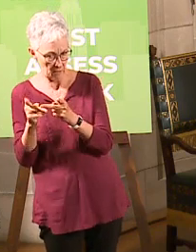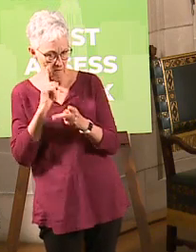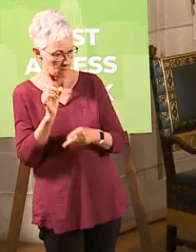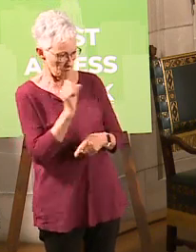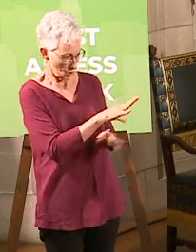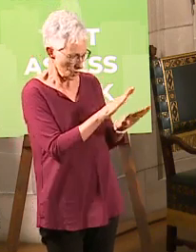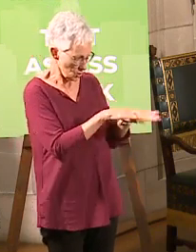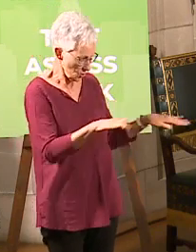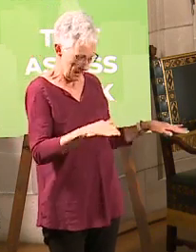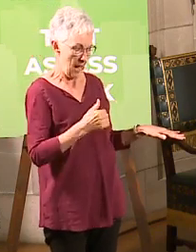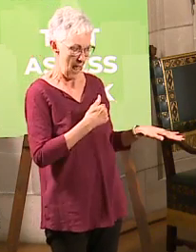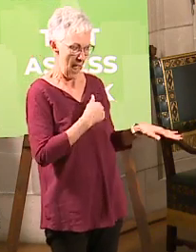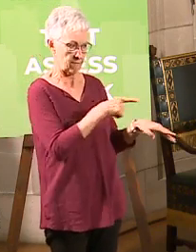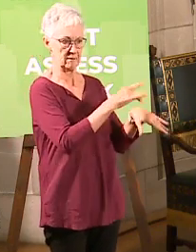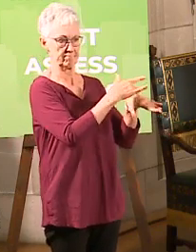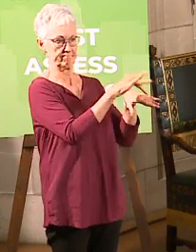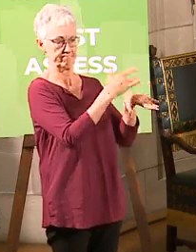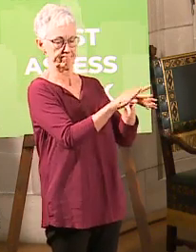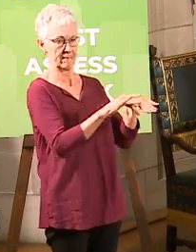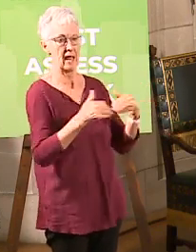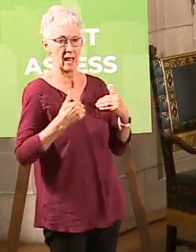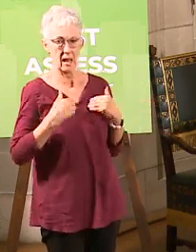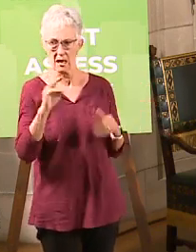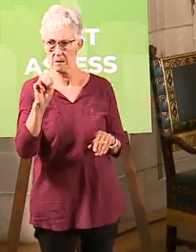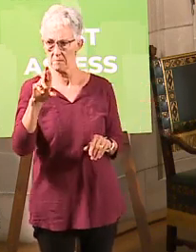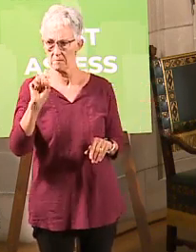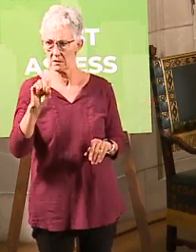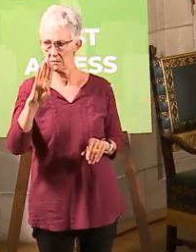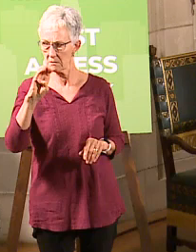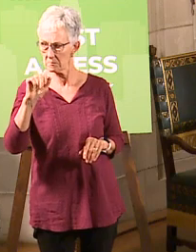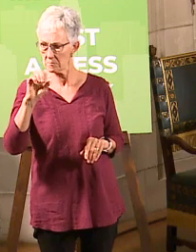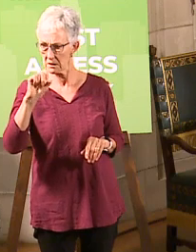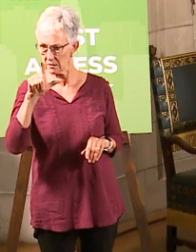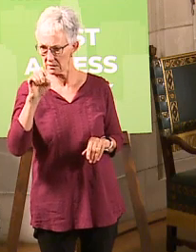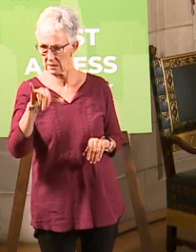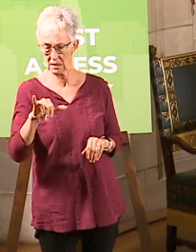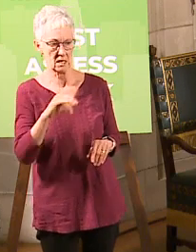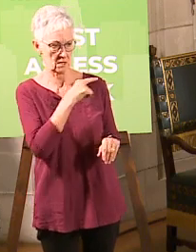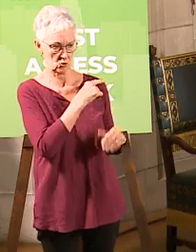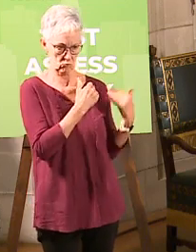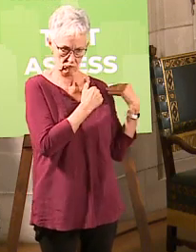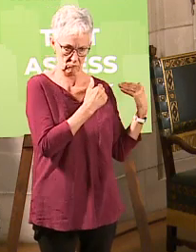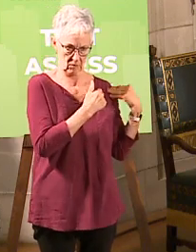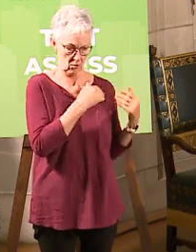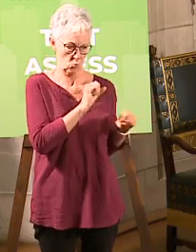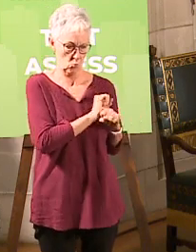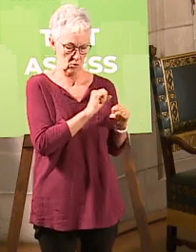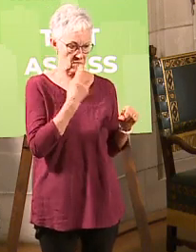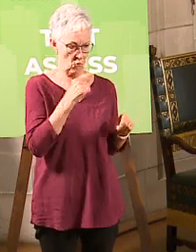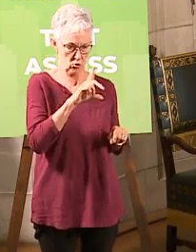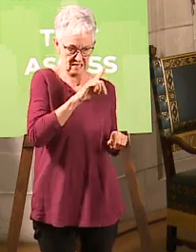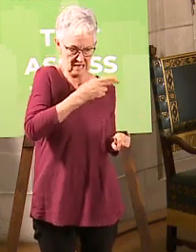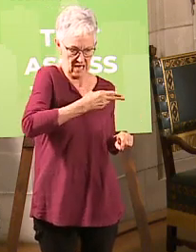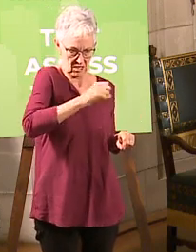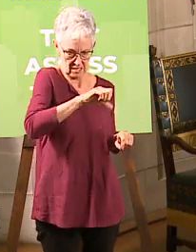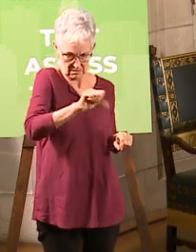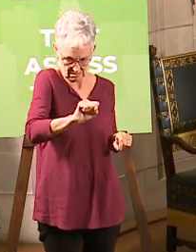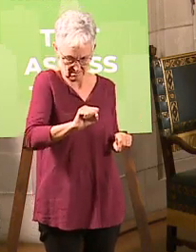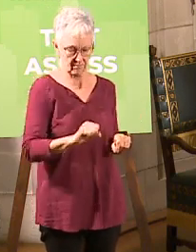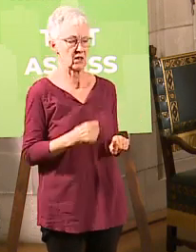Also, one of the things that we have talked about a lot with regard to this pandemic has been our child care facilities, our daycare centers, and so